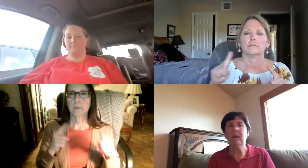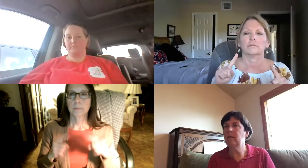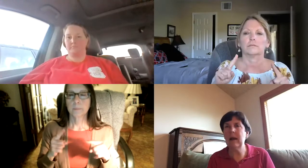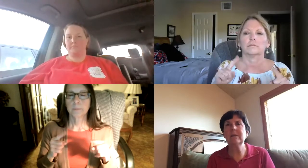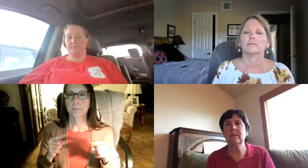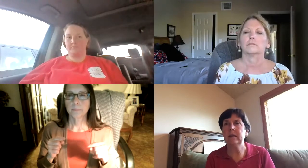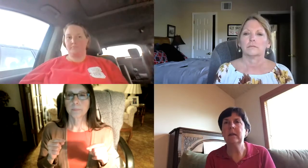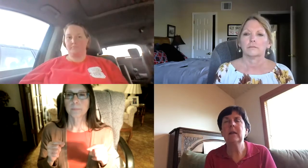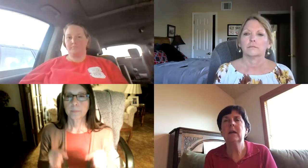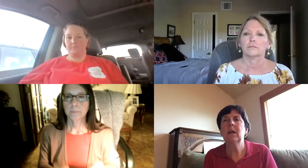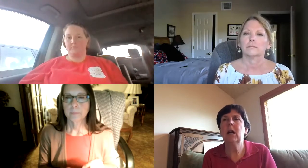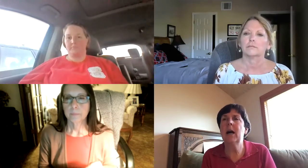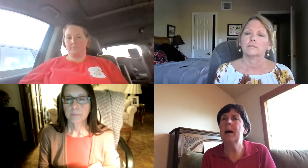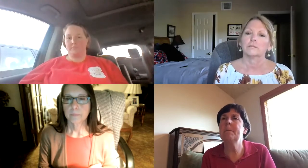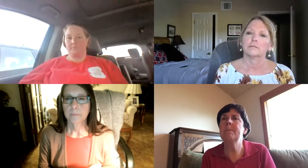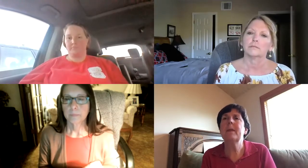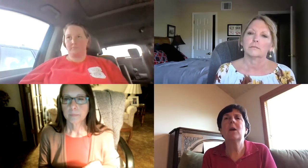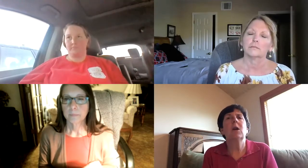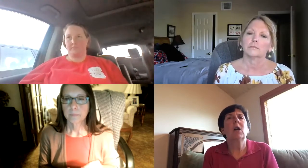Yeah, excellent.